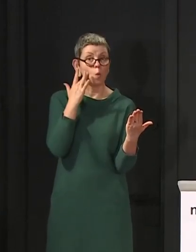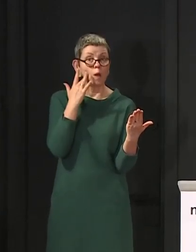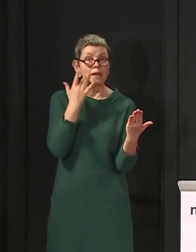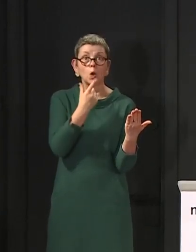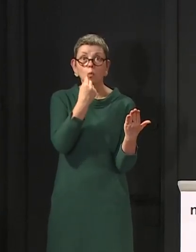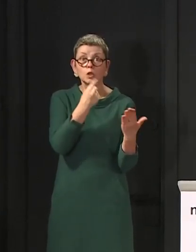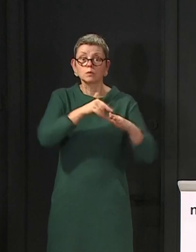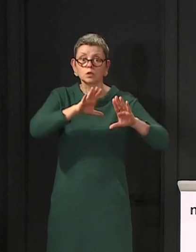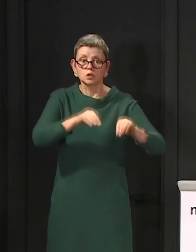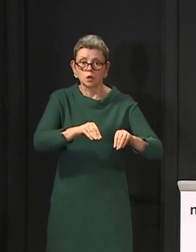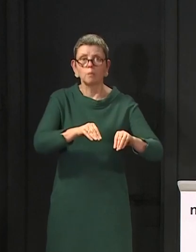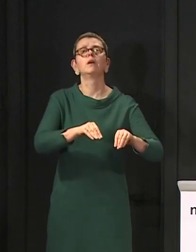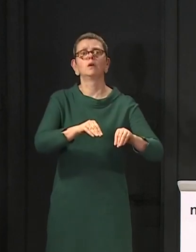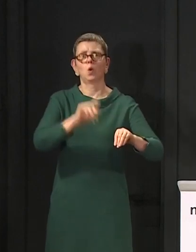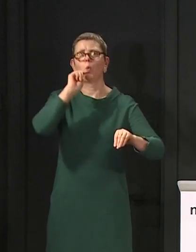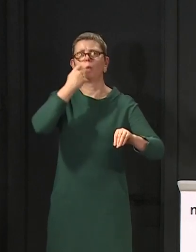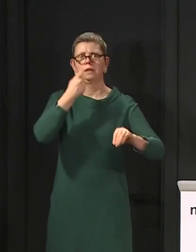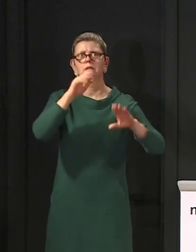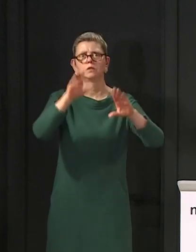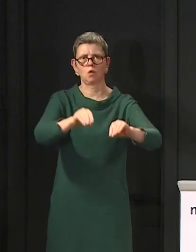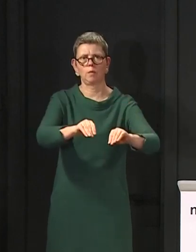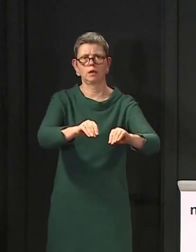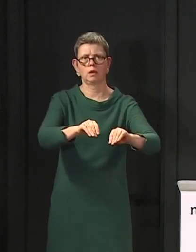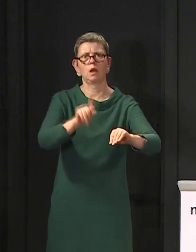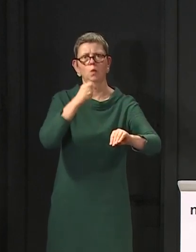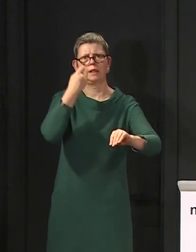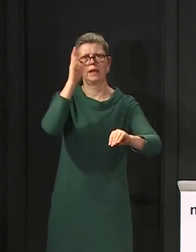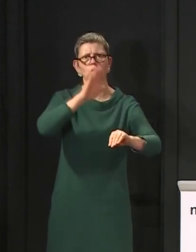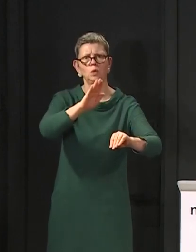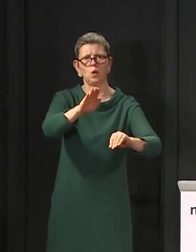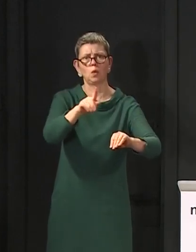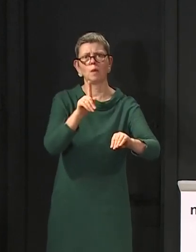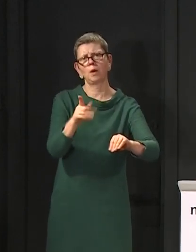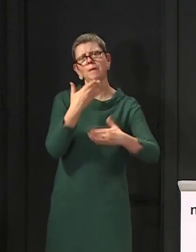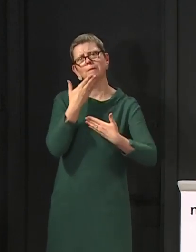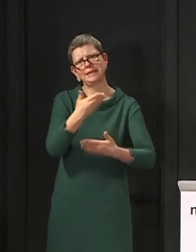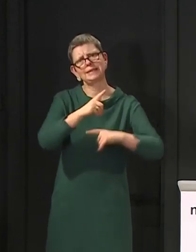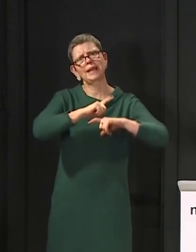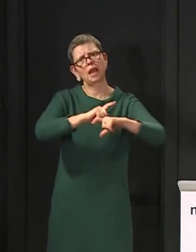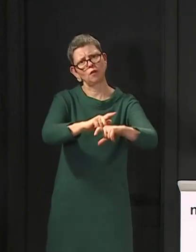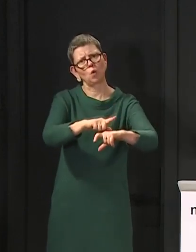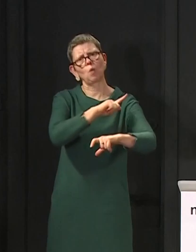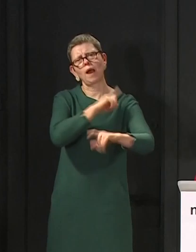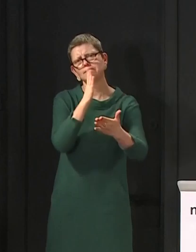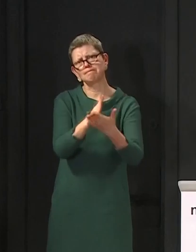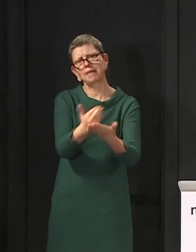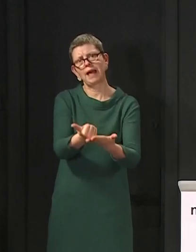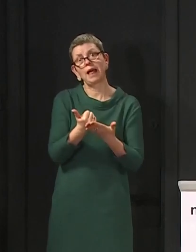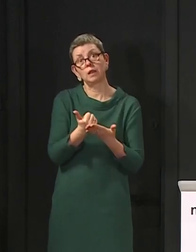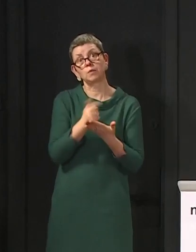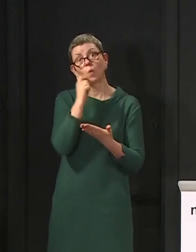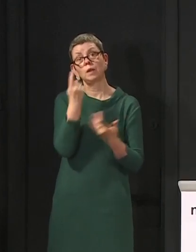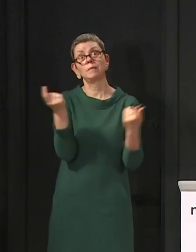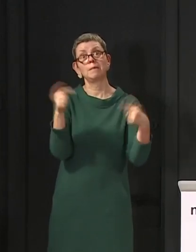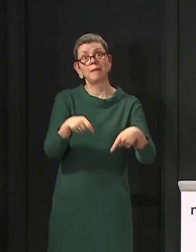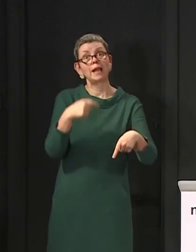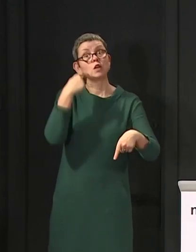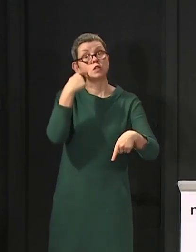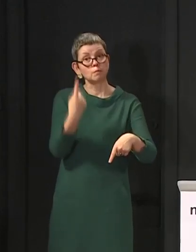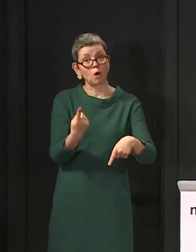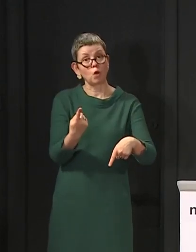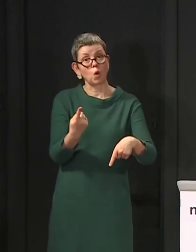longer than is necessary. But please continue the good work you are doing, because it is making a difference. We'll be back here